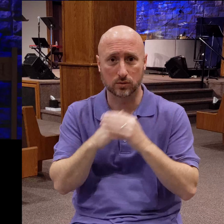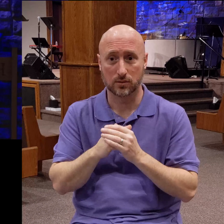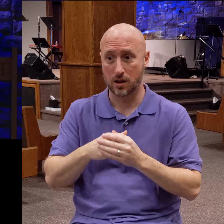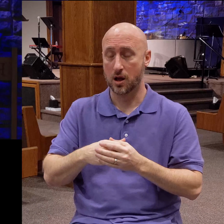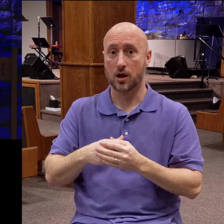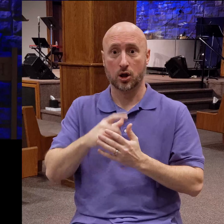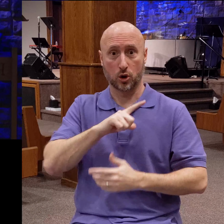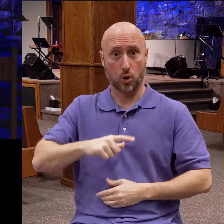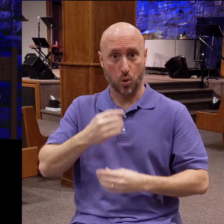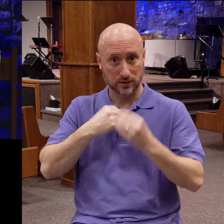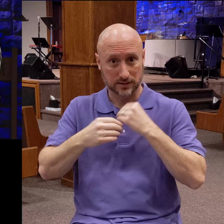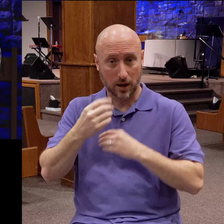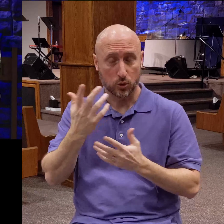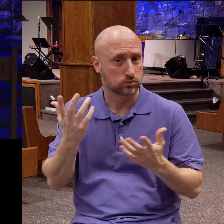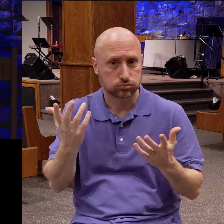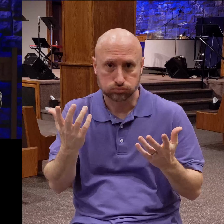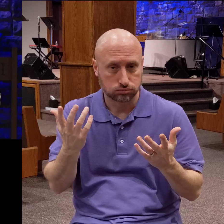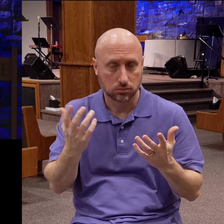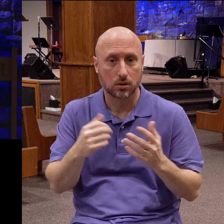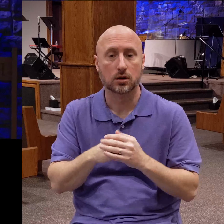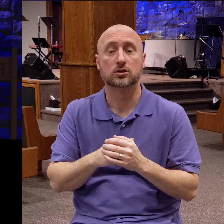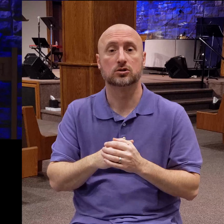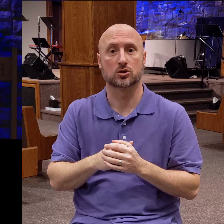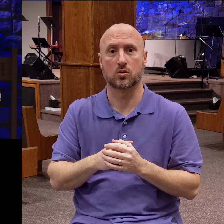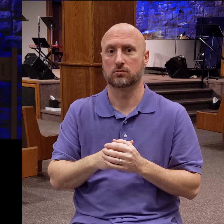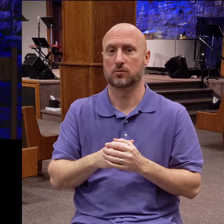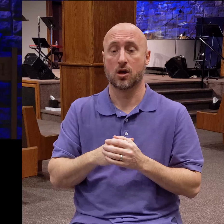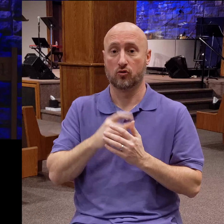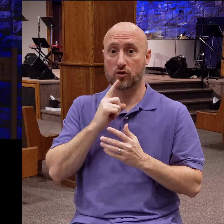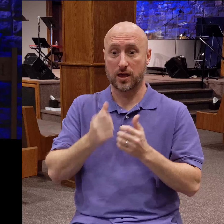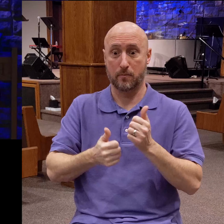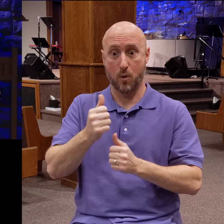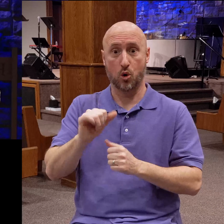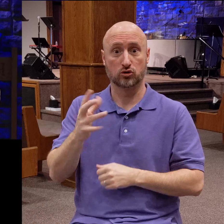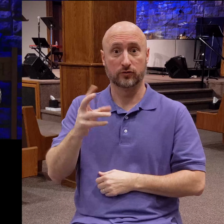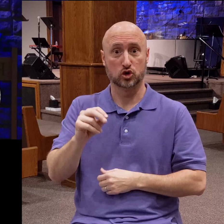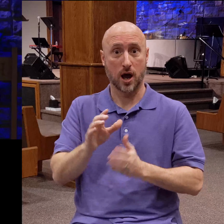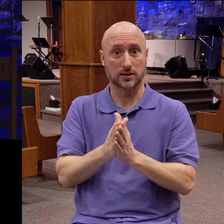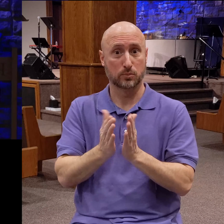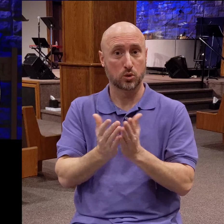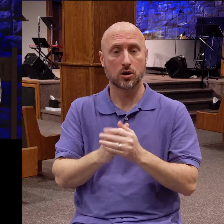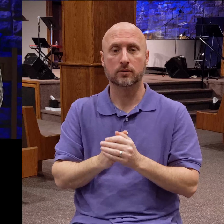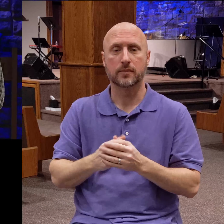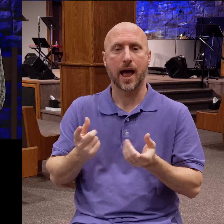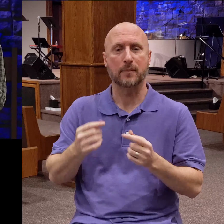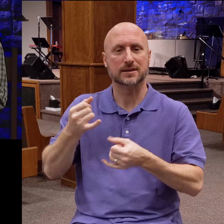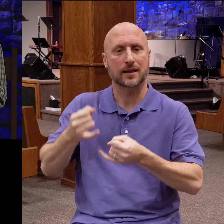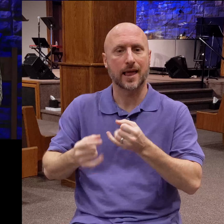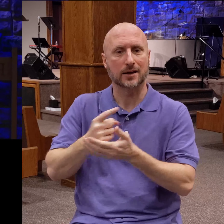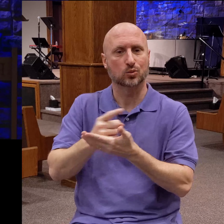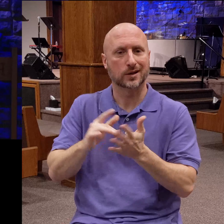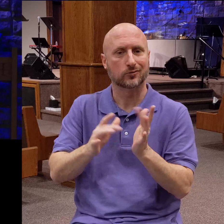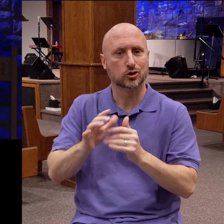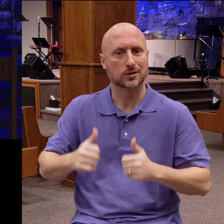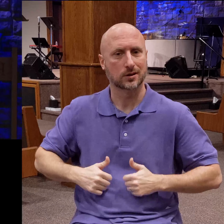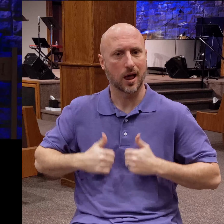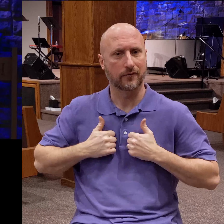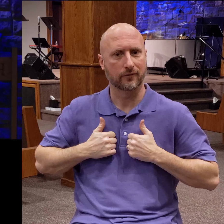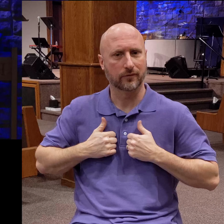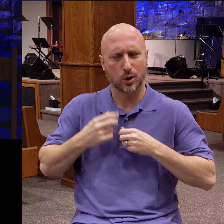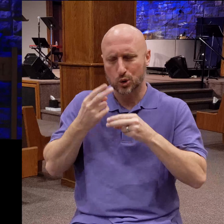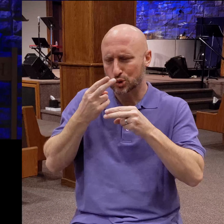gospel happens in the last week of Jesus' life. There's a brevity to it that's remarkable. And you